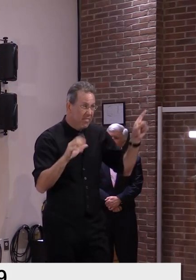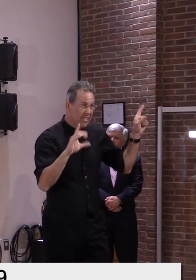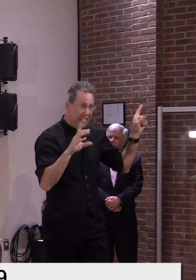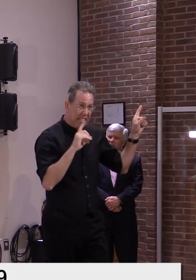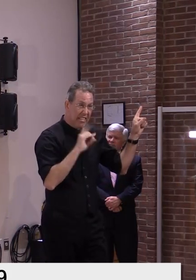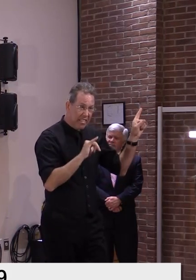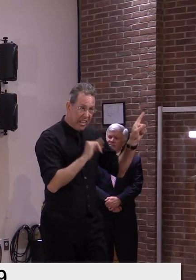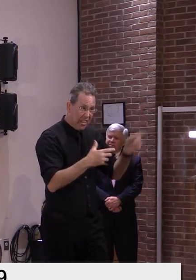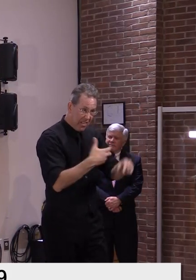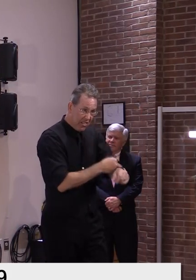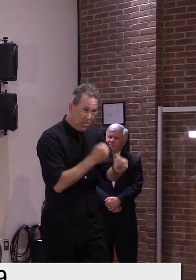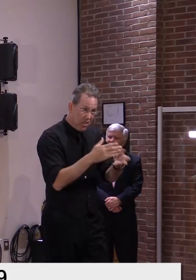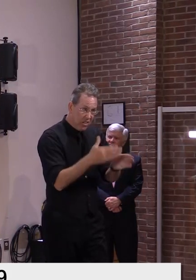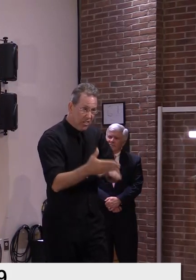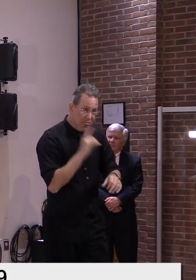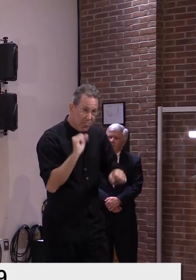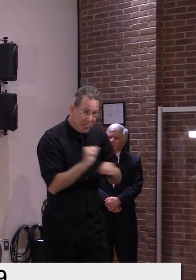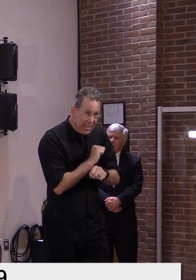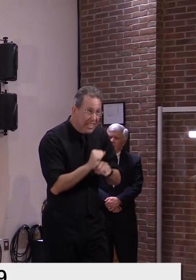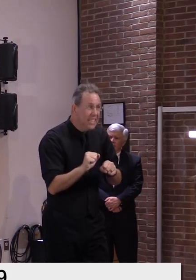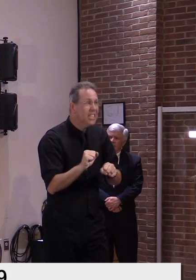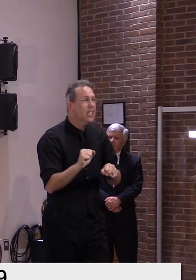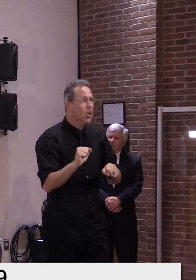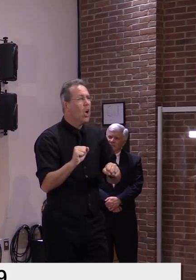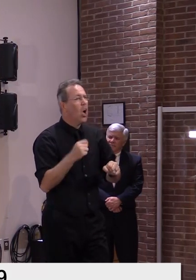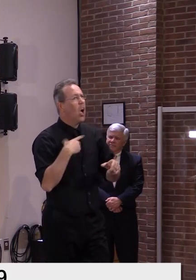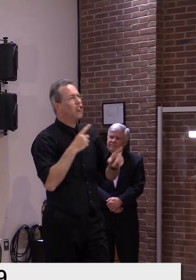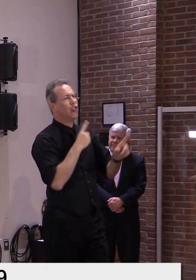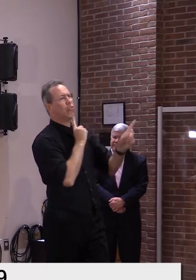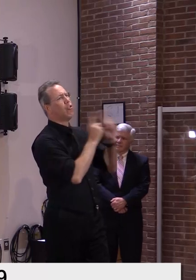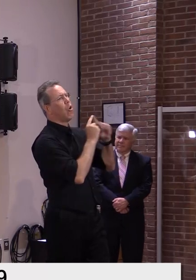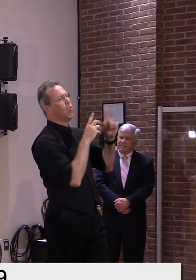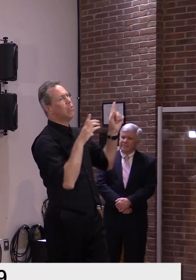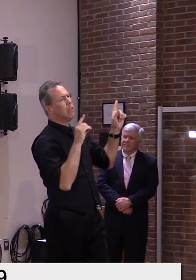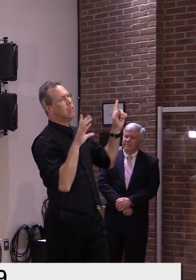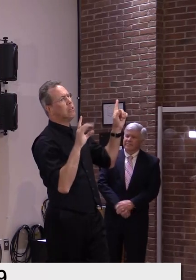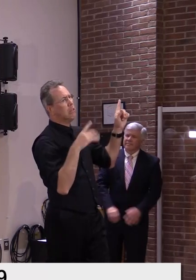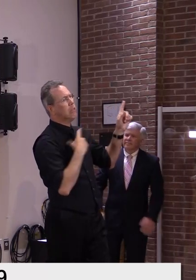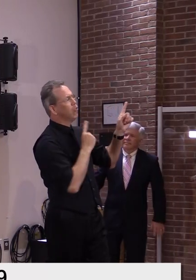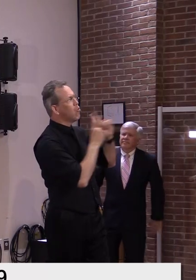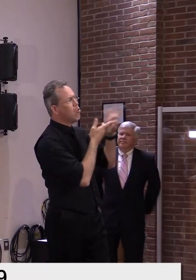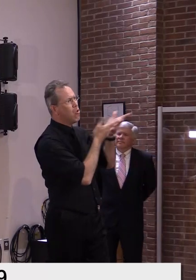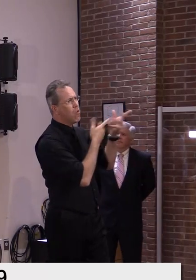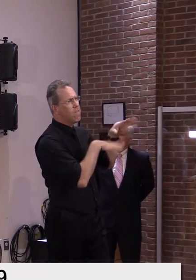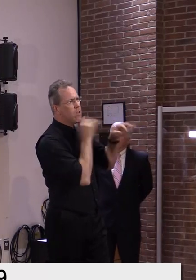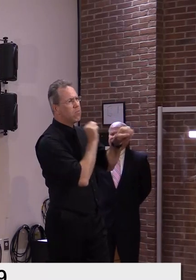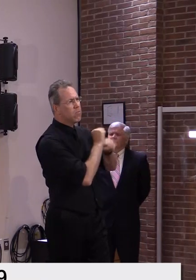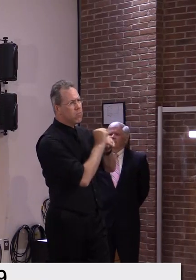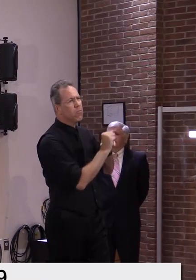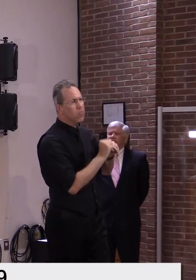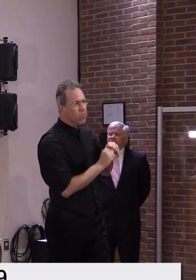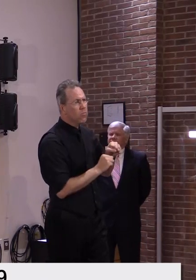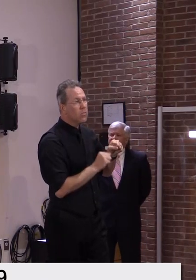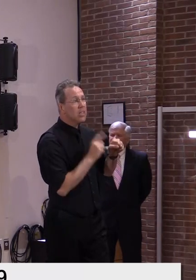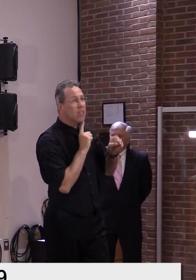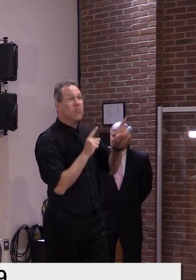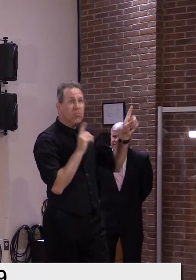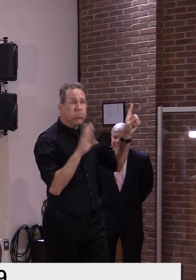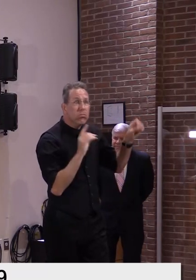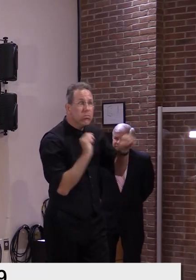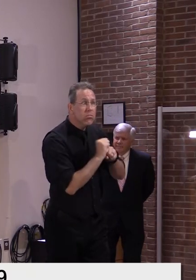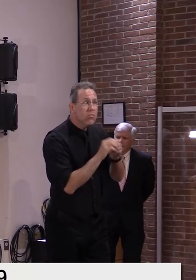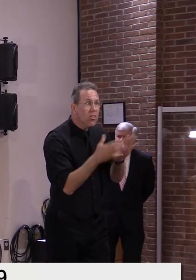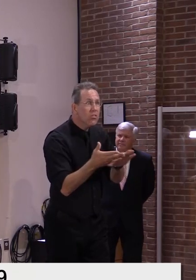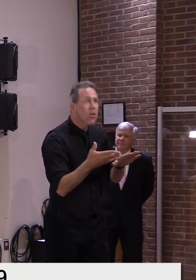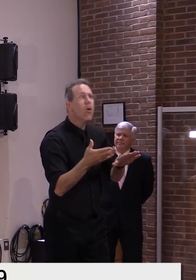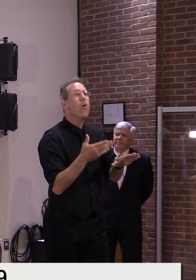much in touch with the CDC all the time, and if there was something that was a real signal of an alarm like that, we